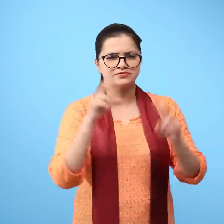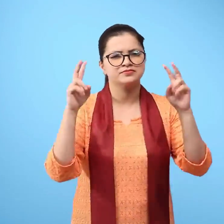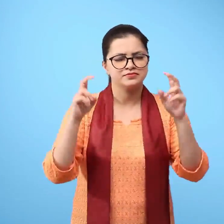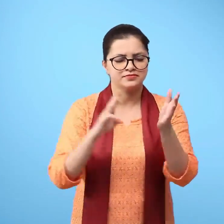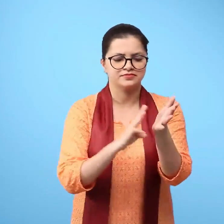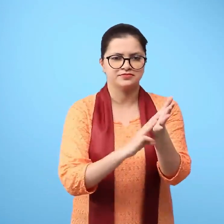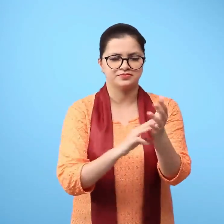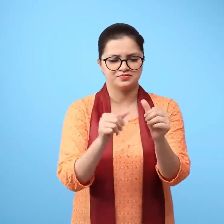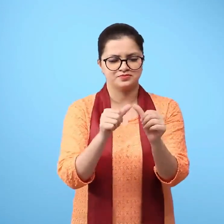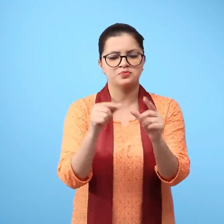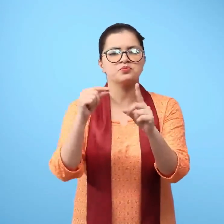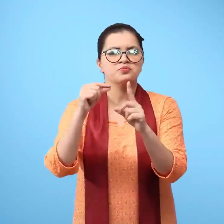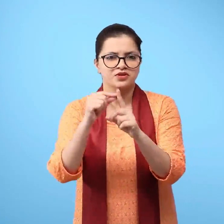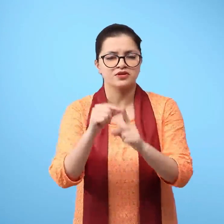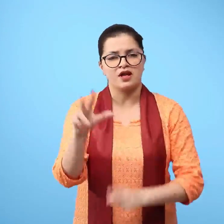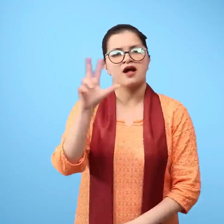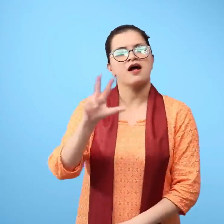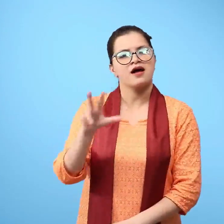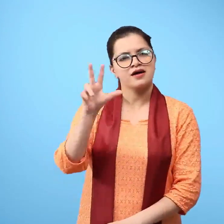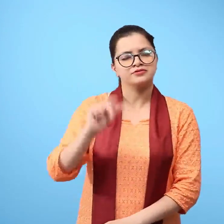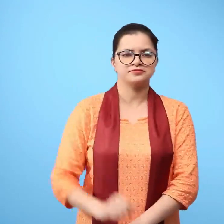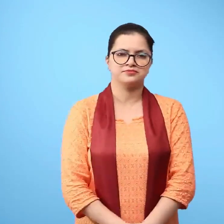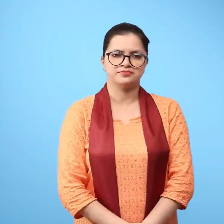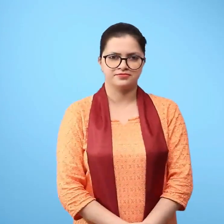Below this is given map 8,